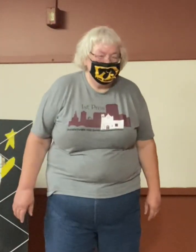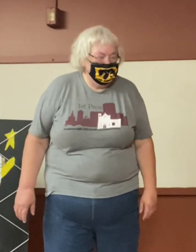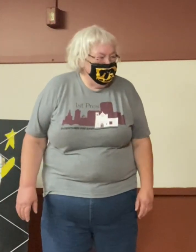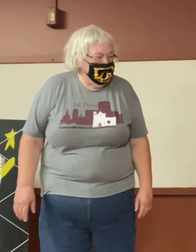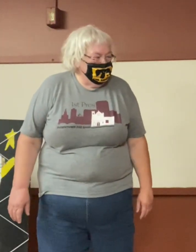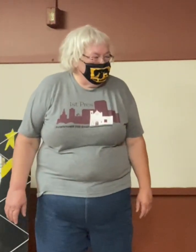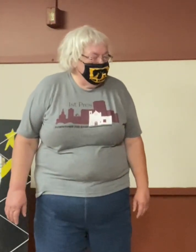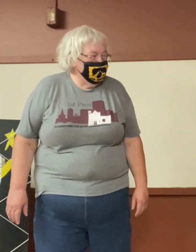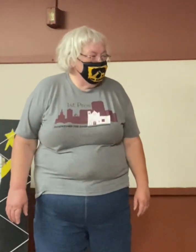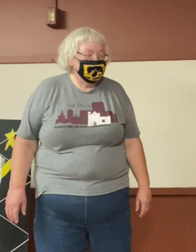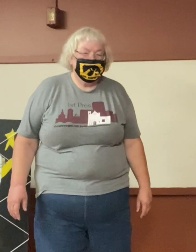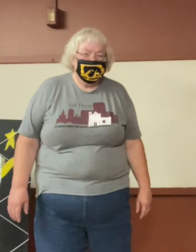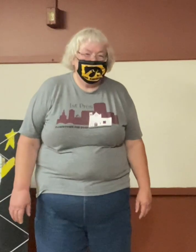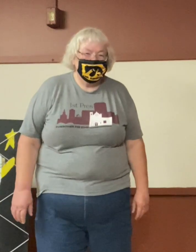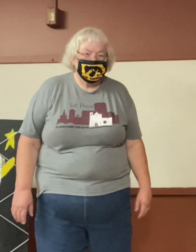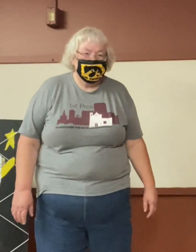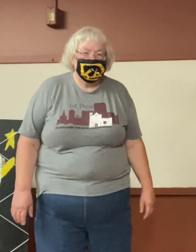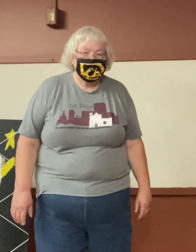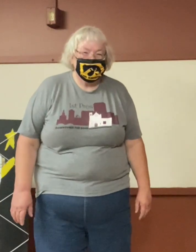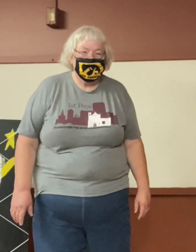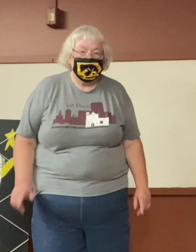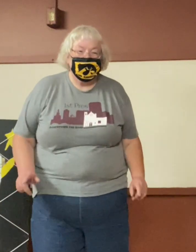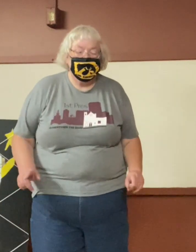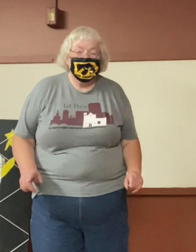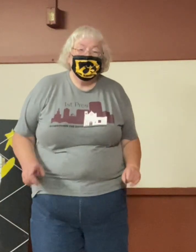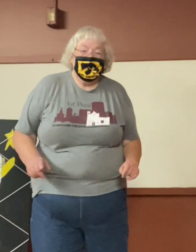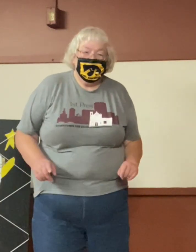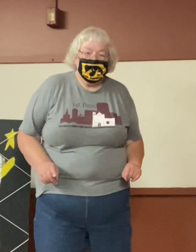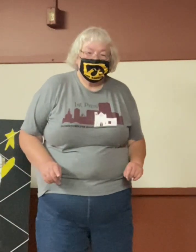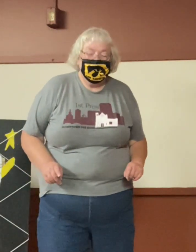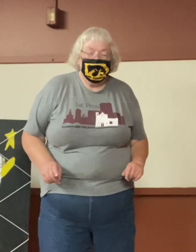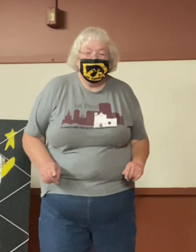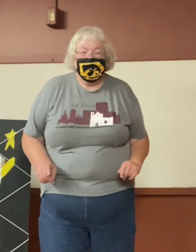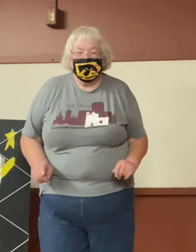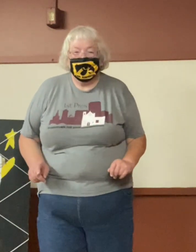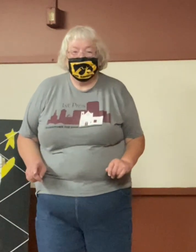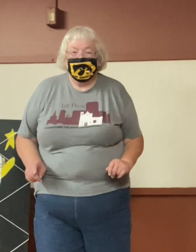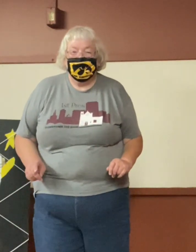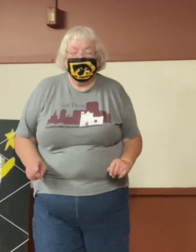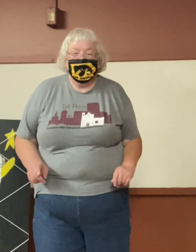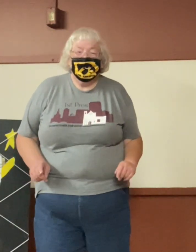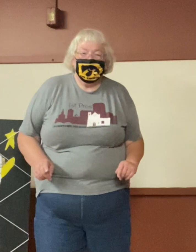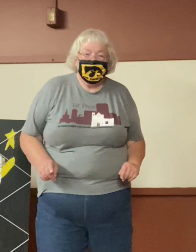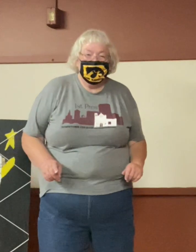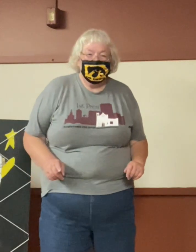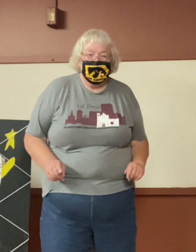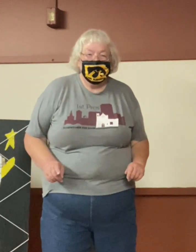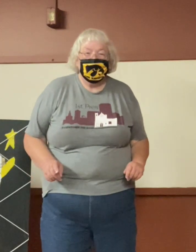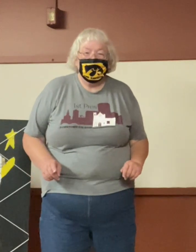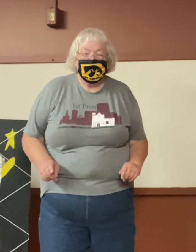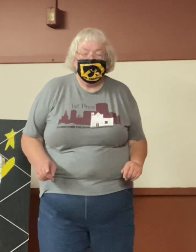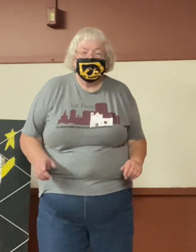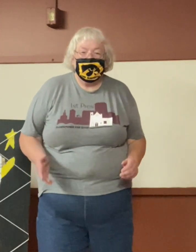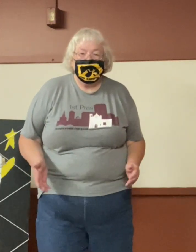So, oh, the Lord's been good to me. And so I thank the Lord for giving